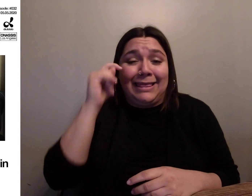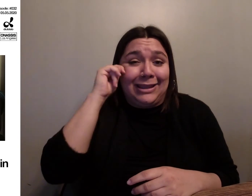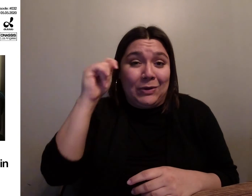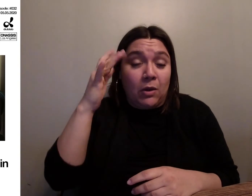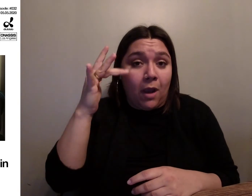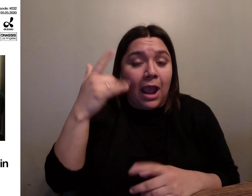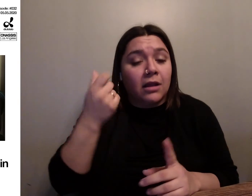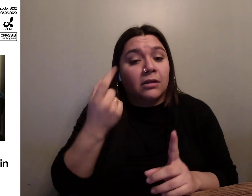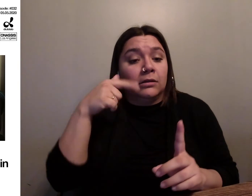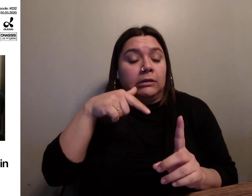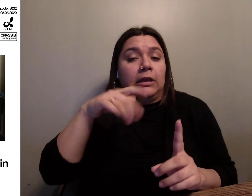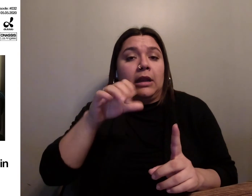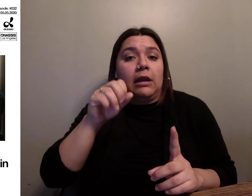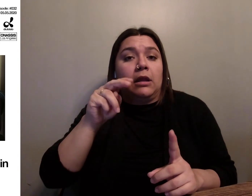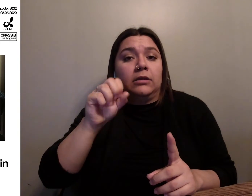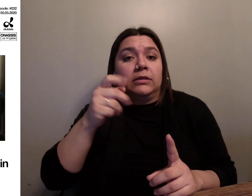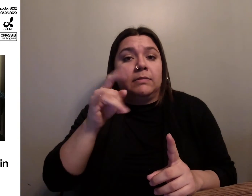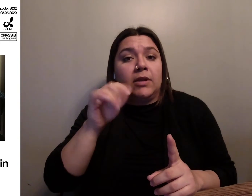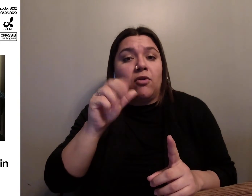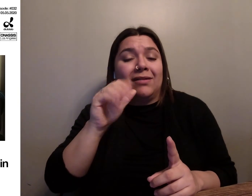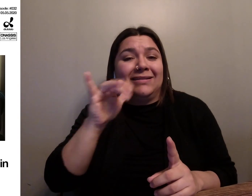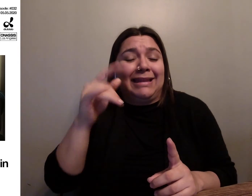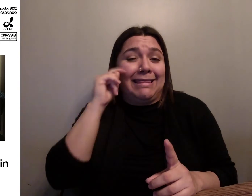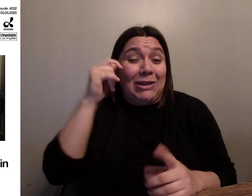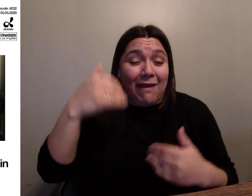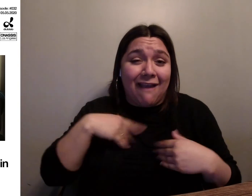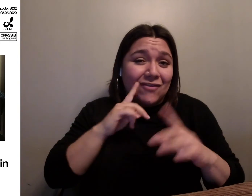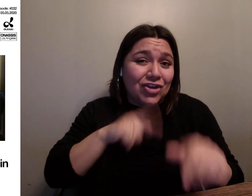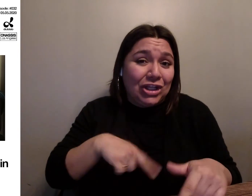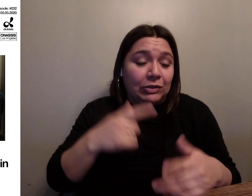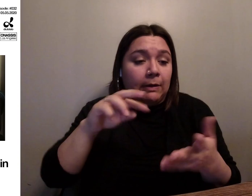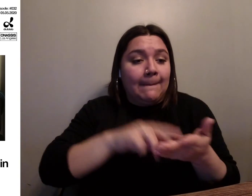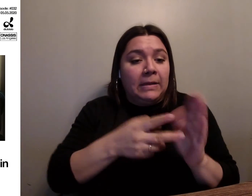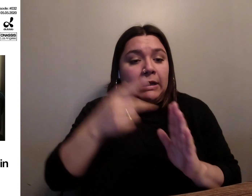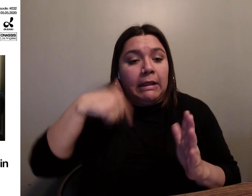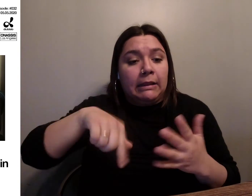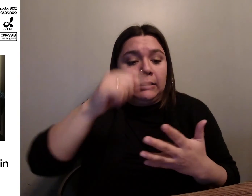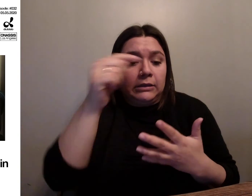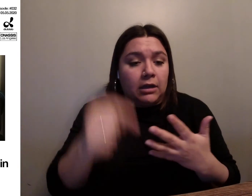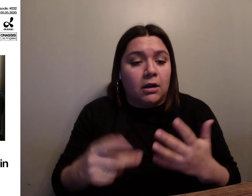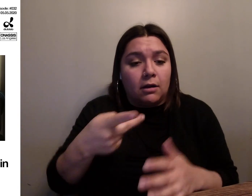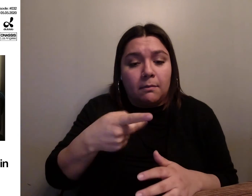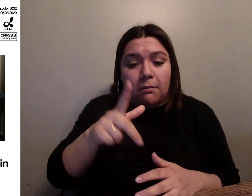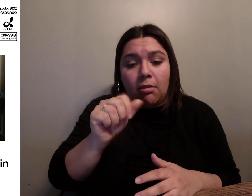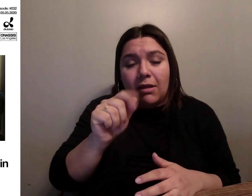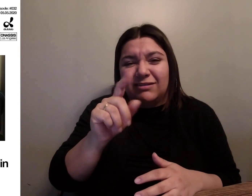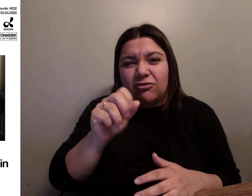world as changing all the time and full of surprises.